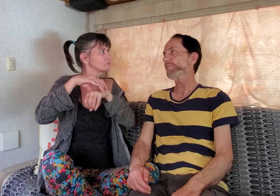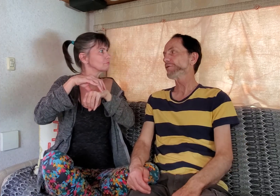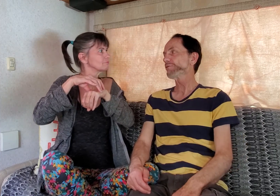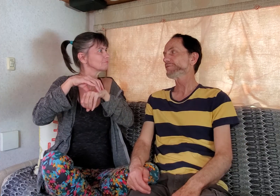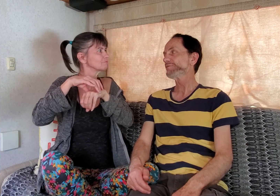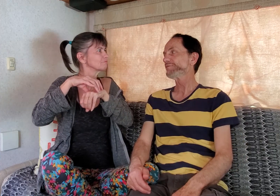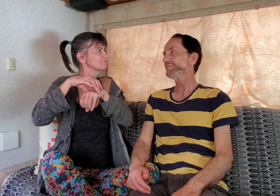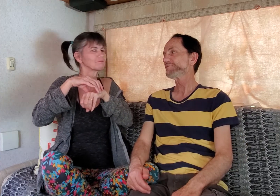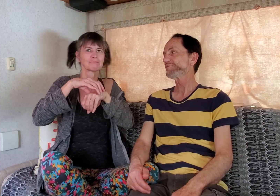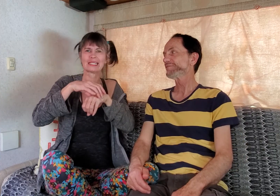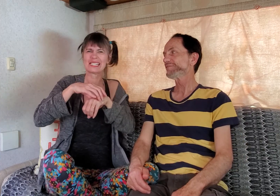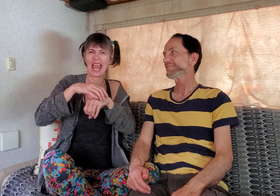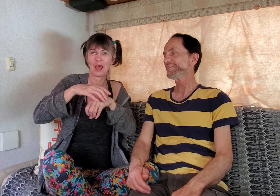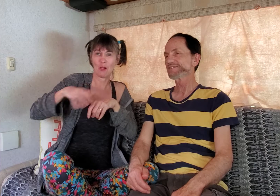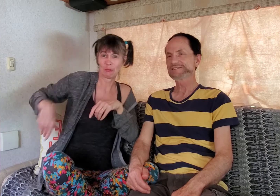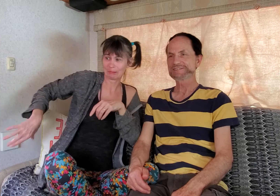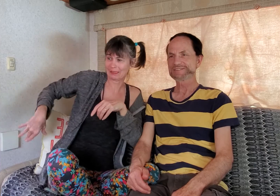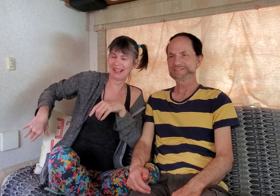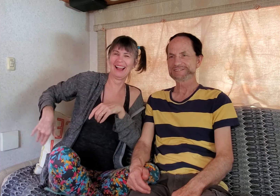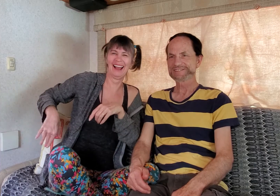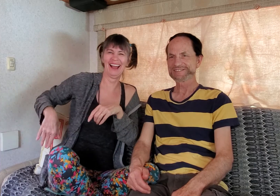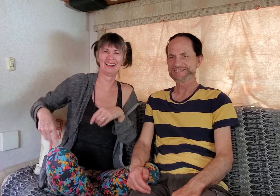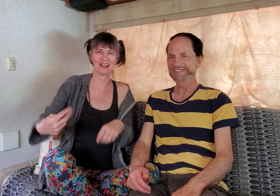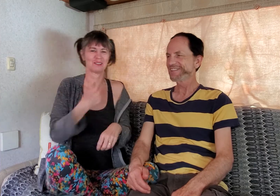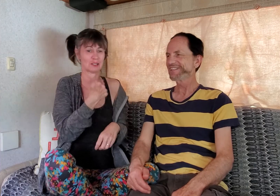Pole. Its tail? Got stuck.